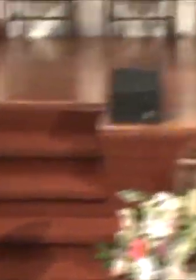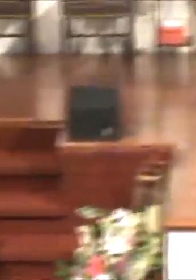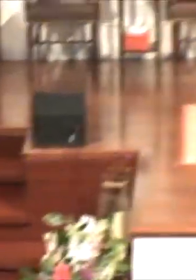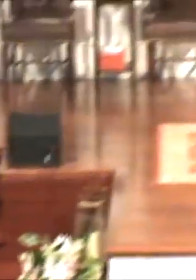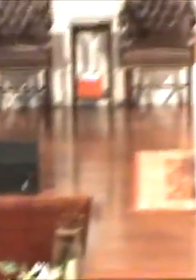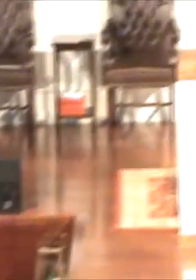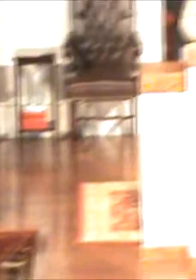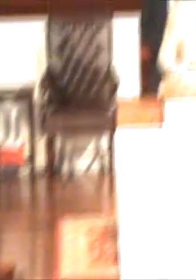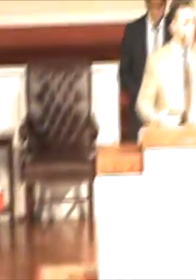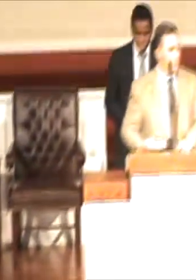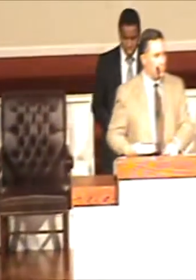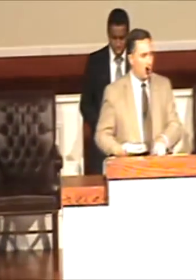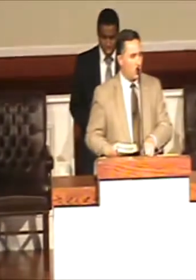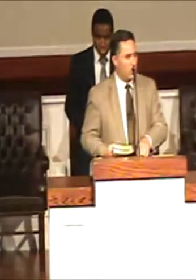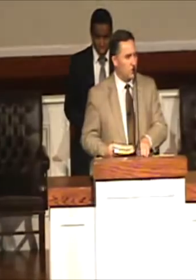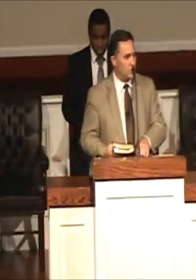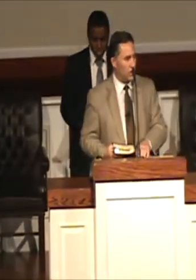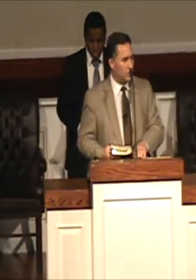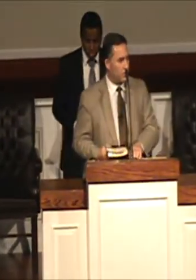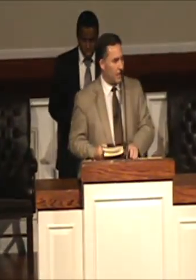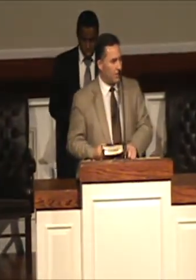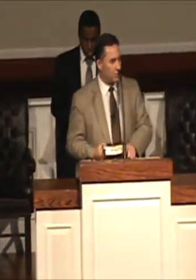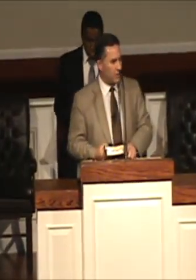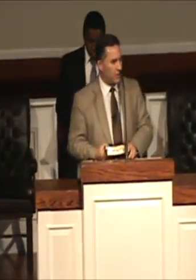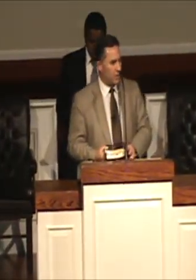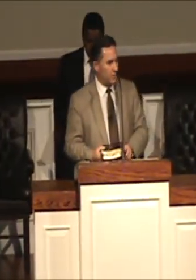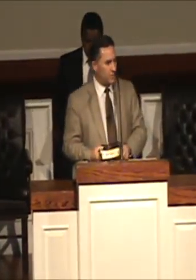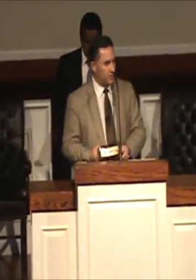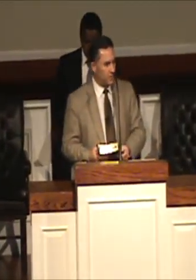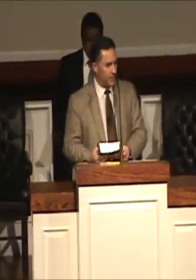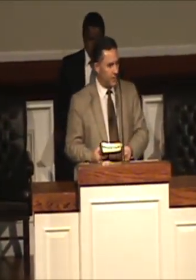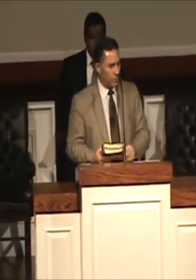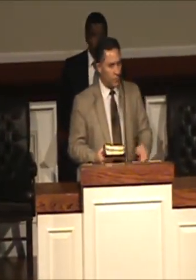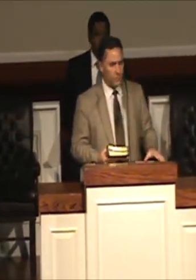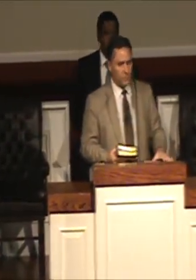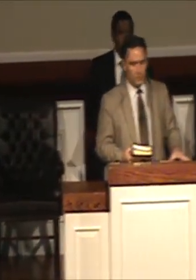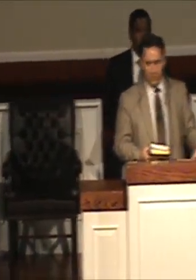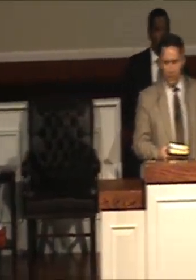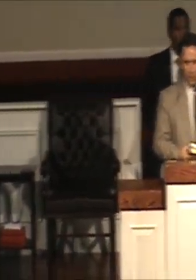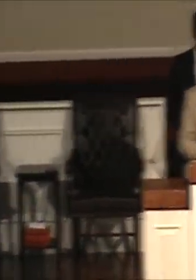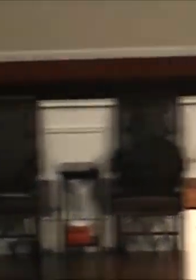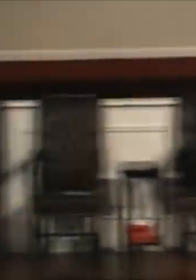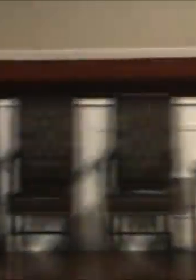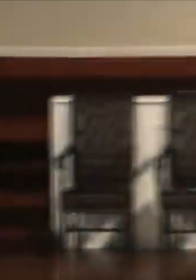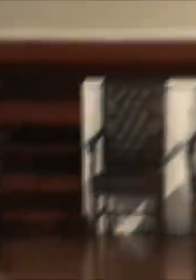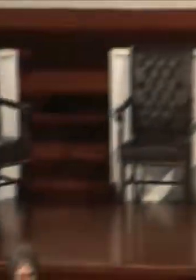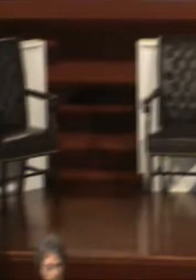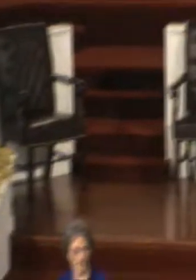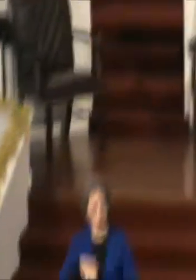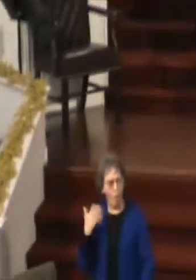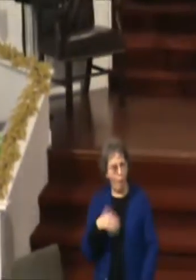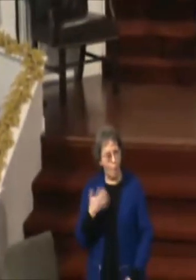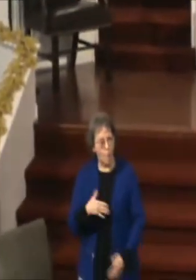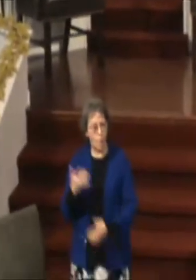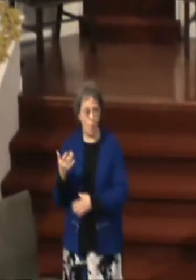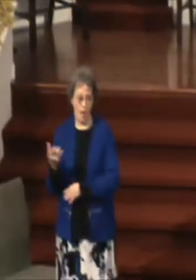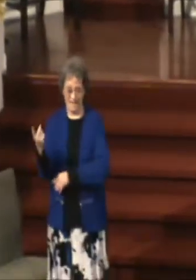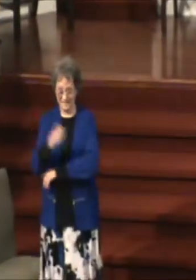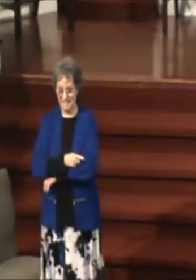At this time, we're going to have a special song. Joshua Campbell's going to come. He's going to sing for us. What a day that will be as we remember